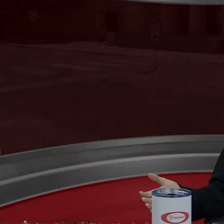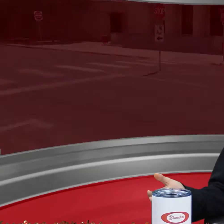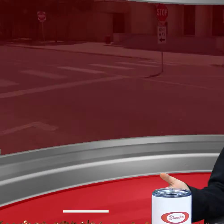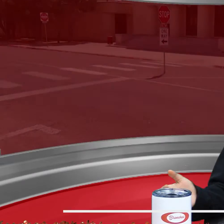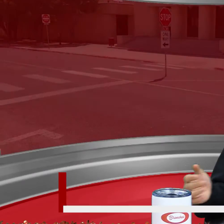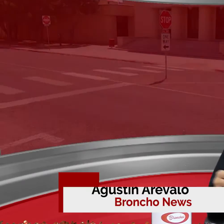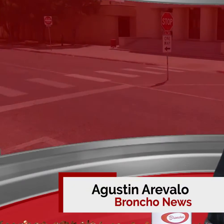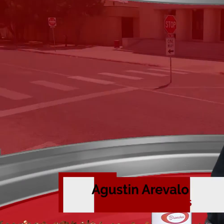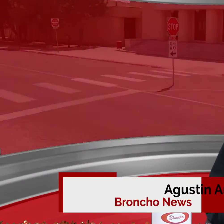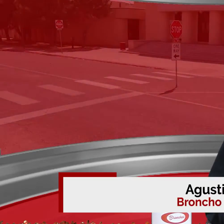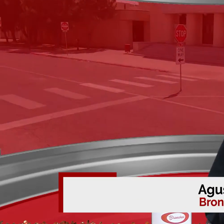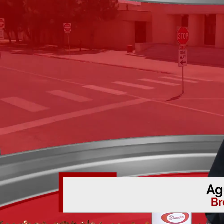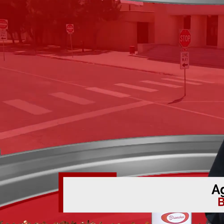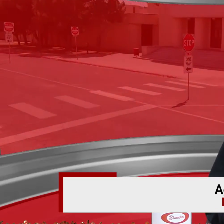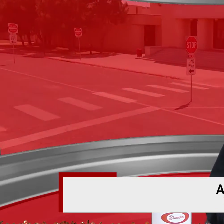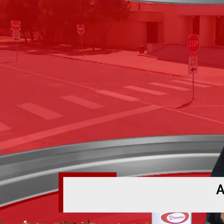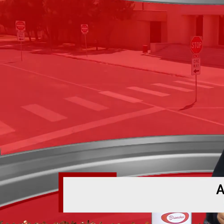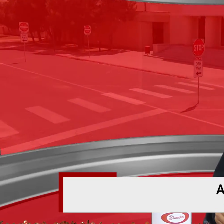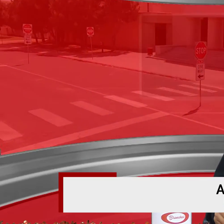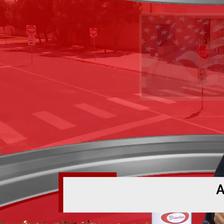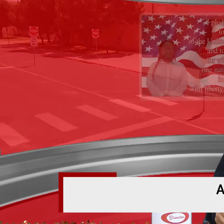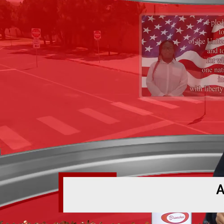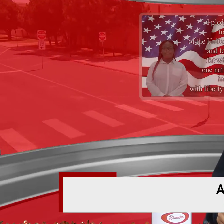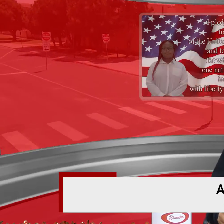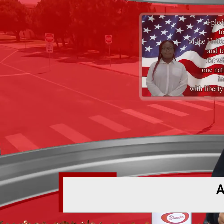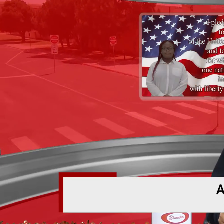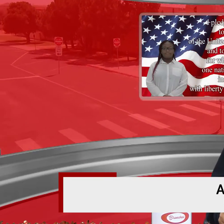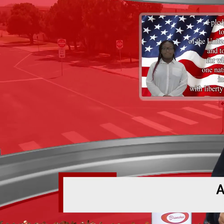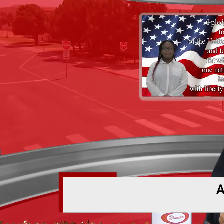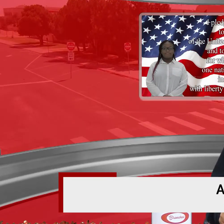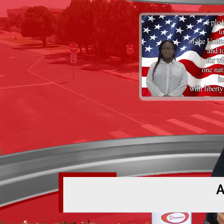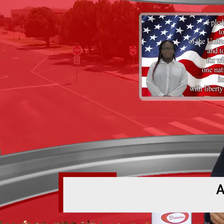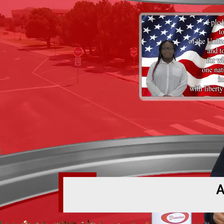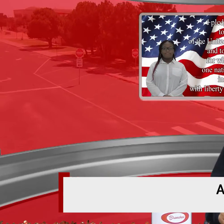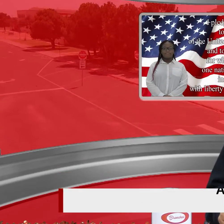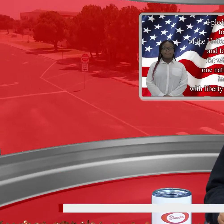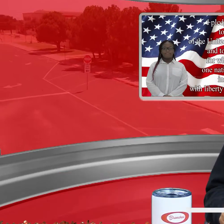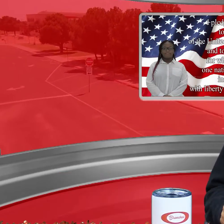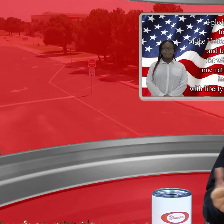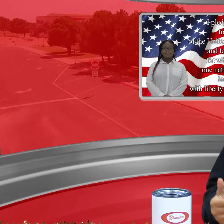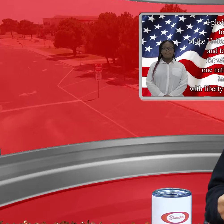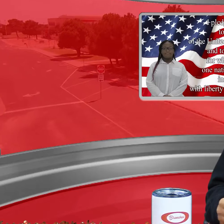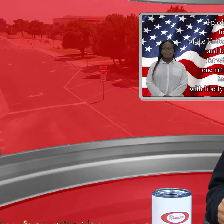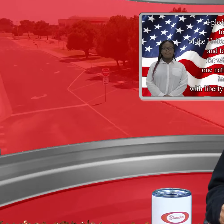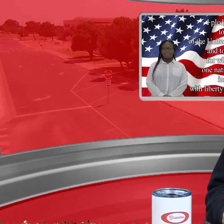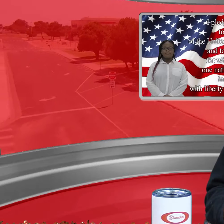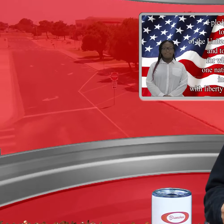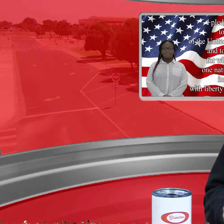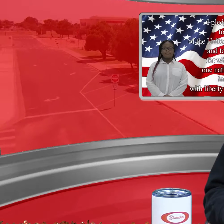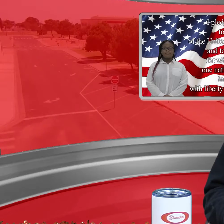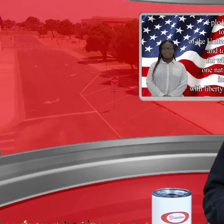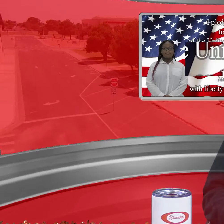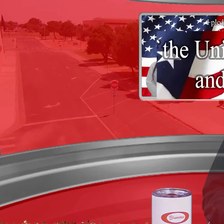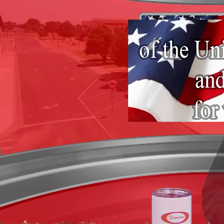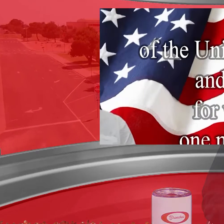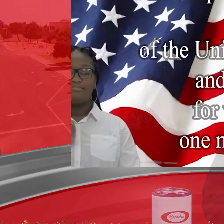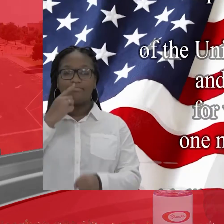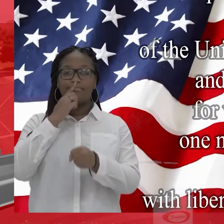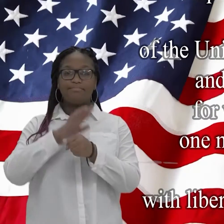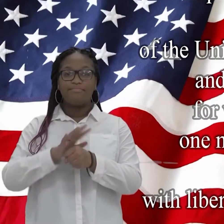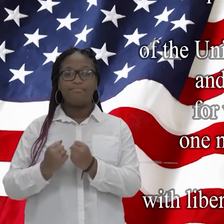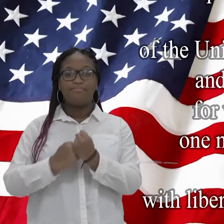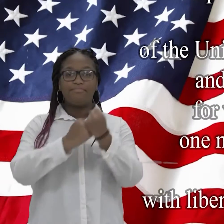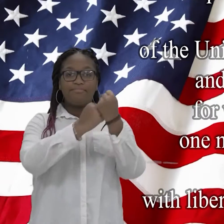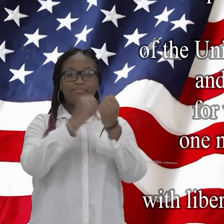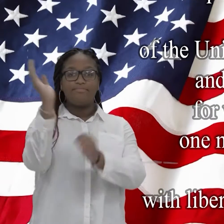good morning Broncos we'll be right back with sports and picture retakes you'll hear more about that later please stand for the pledges I pledge